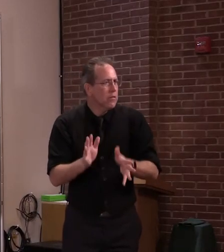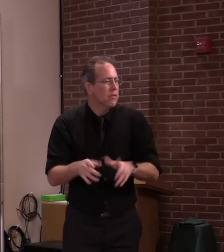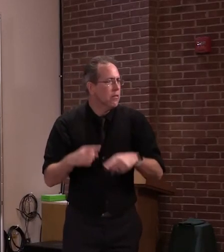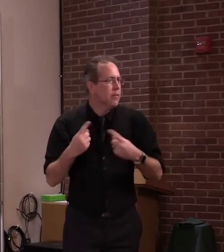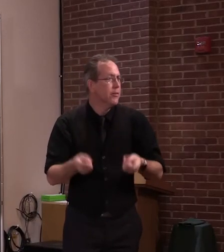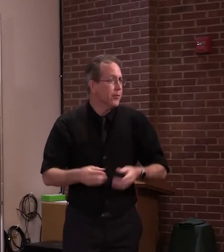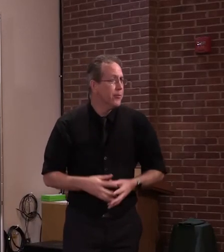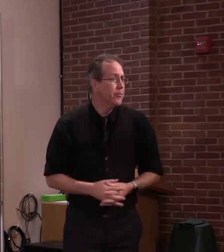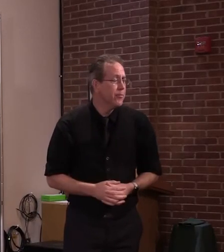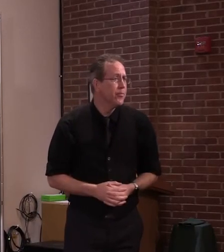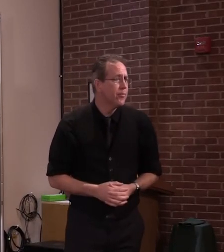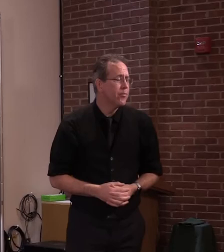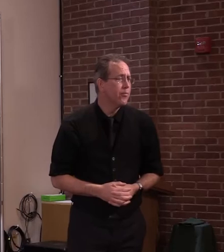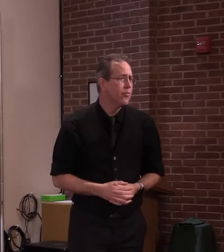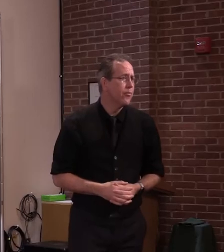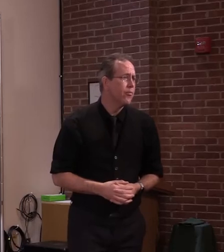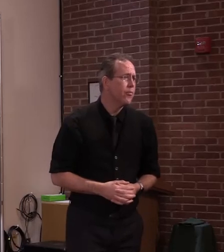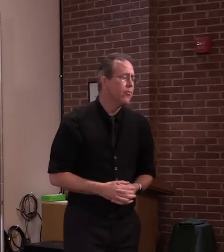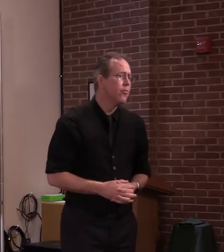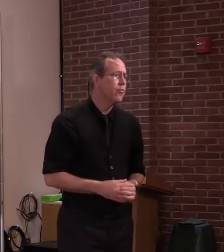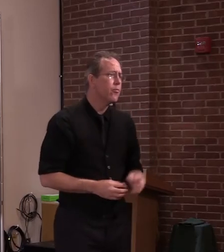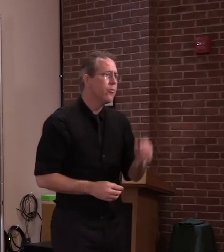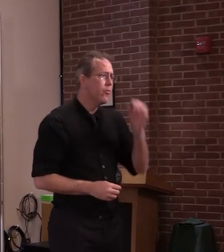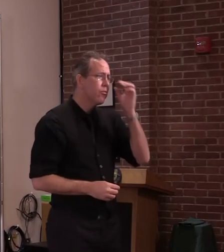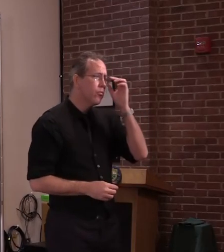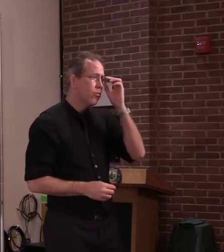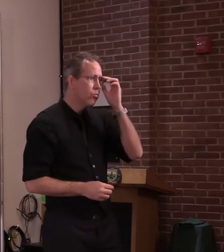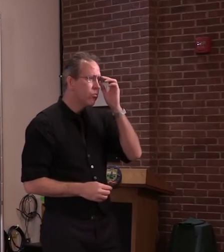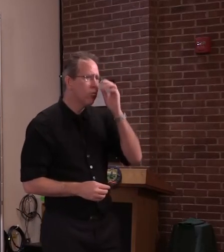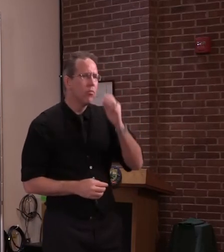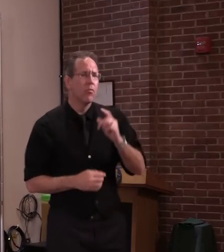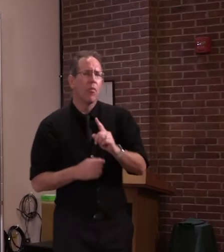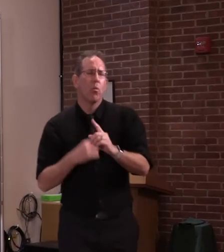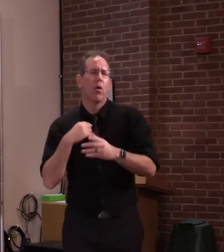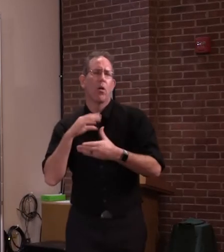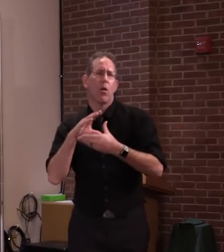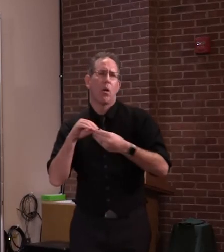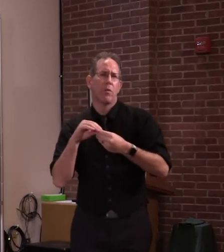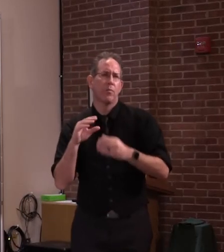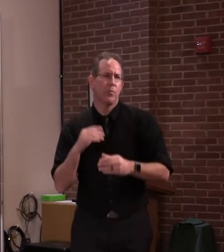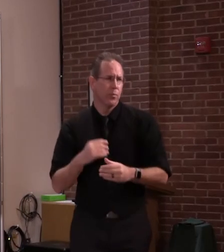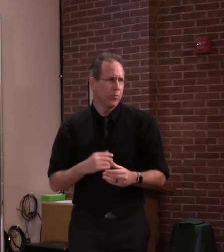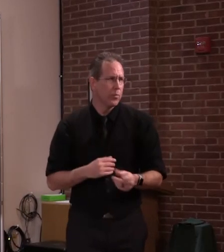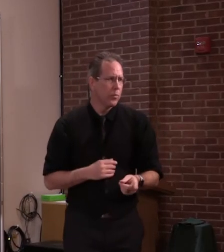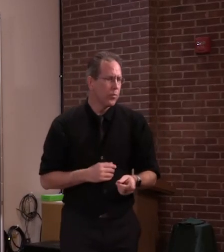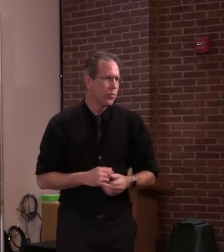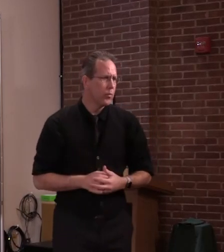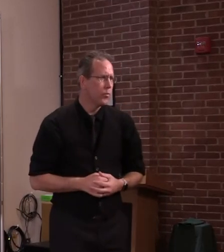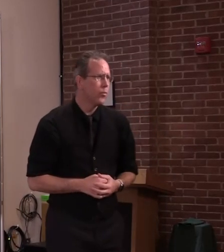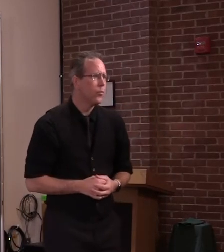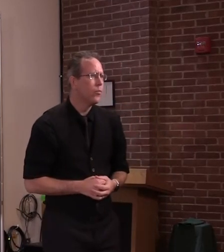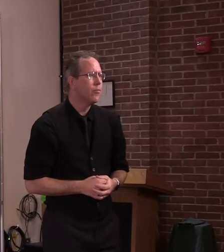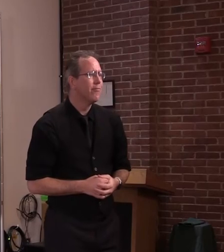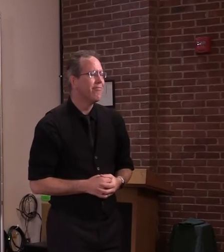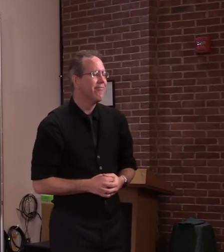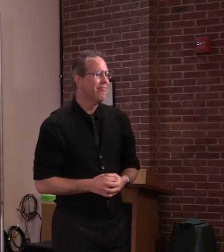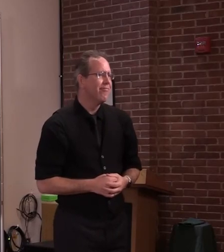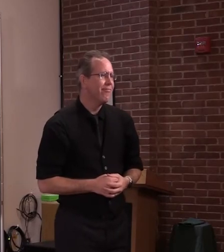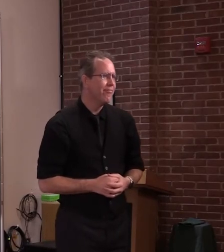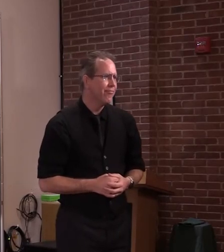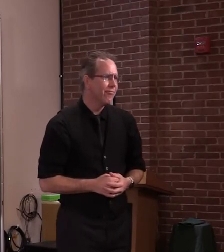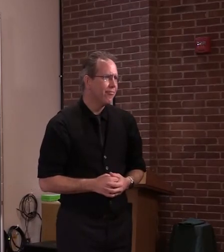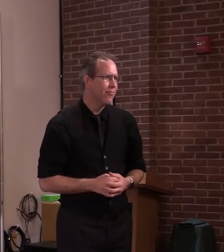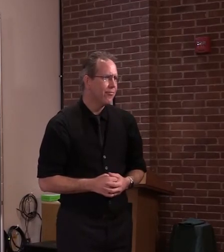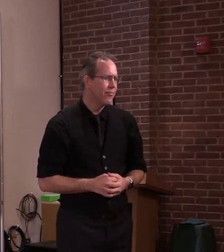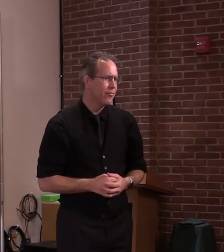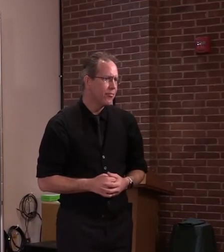Okay, thank you. Not a question, but a quick comment for Secretary French. During this conference, was messaged by a public school staff member